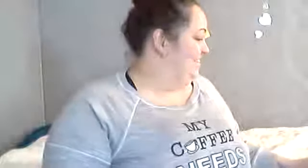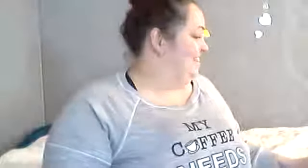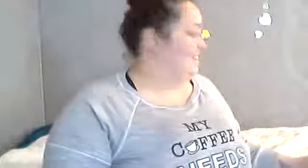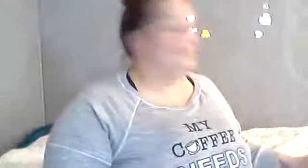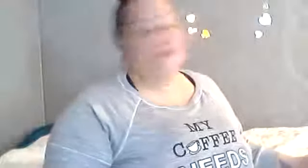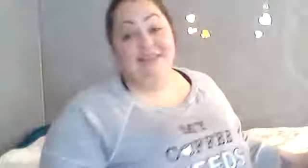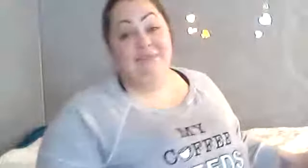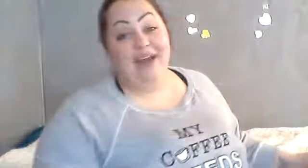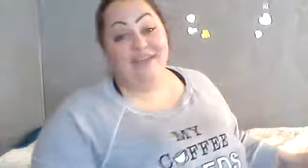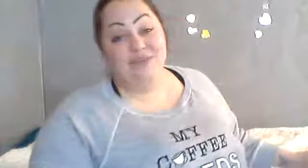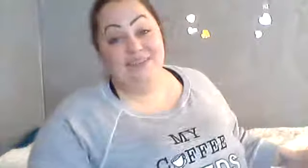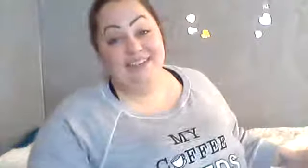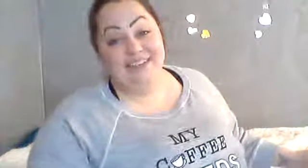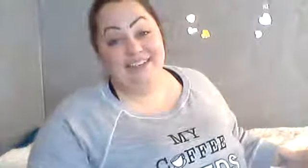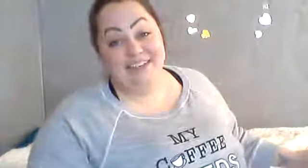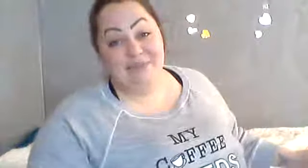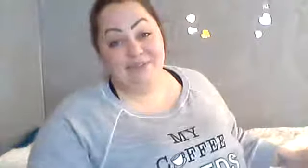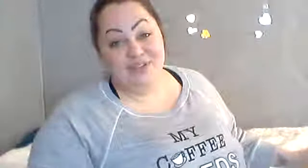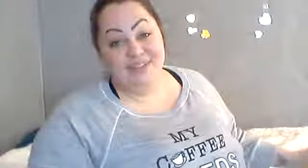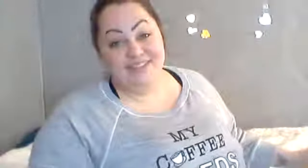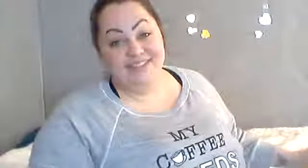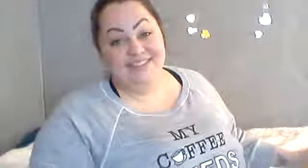He just wants to get back to eating his applesauce.